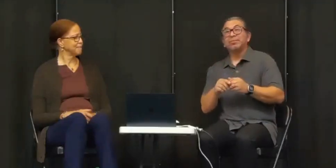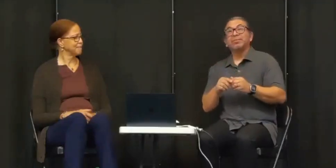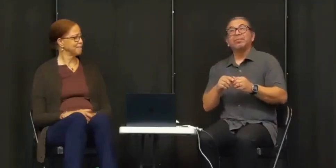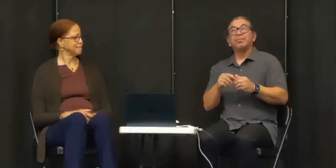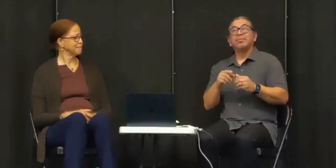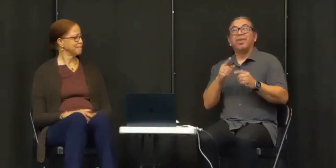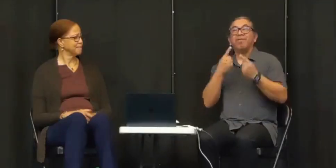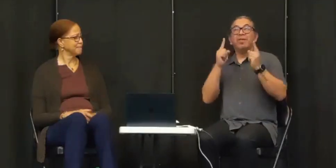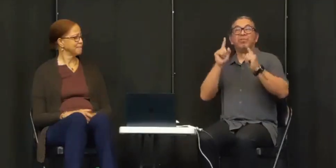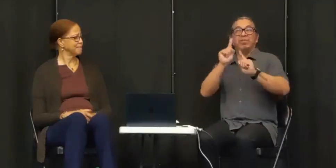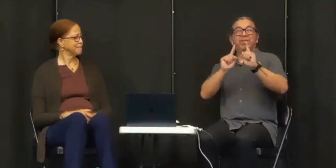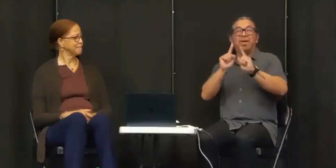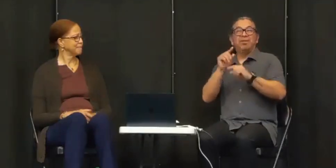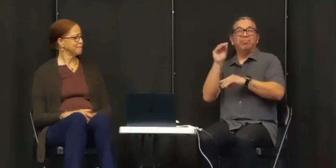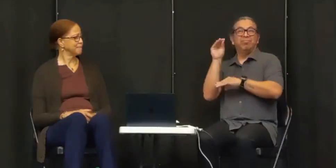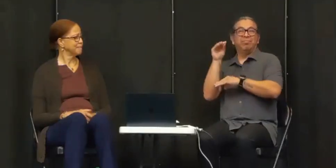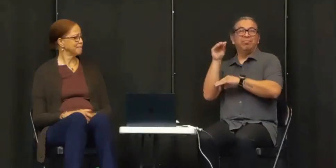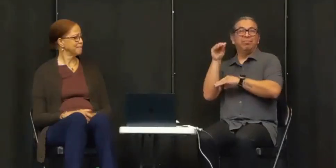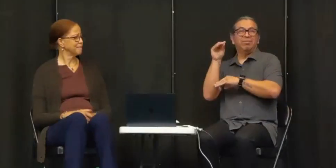Thirdly,